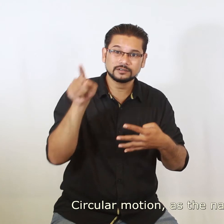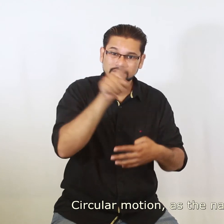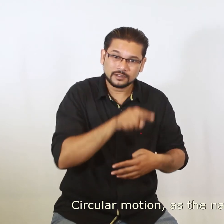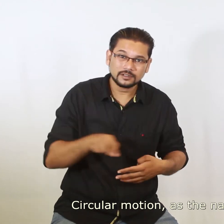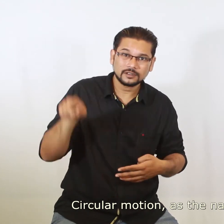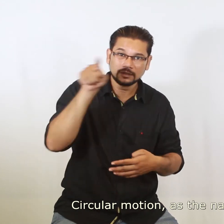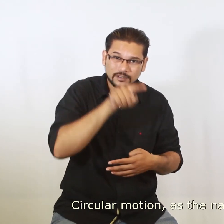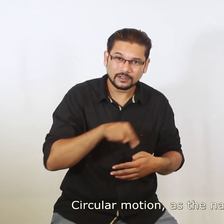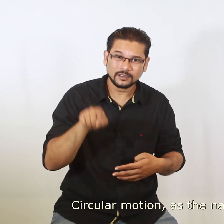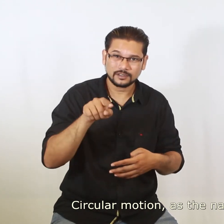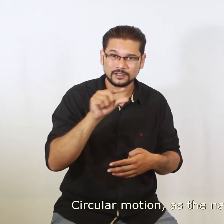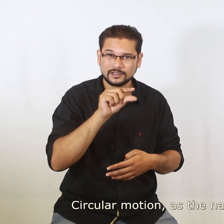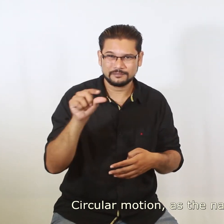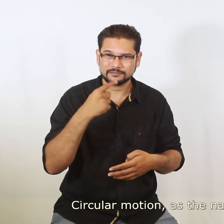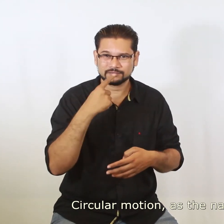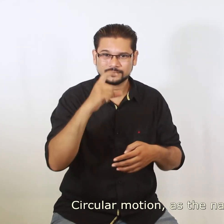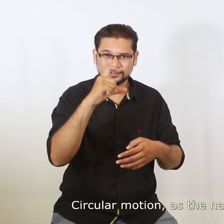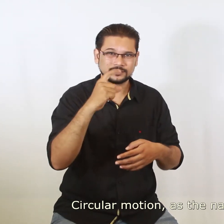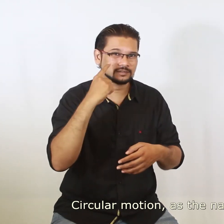Circular motion, as the name suggests,